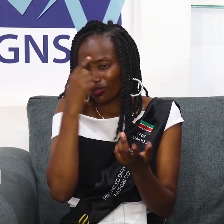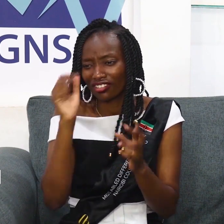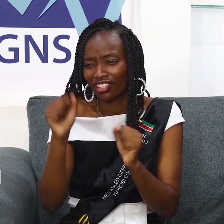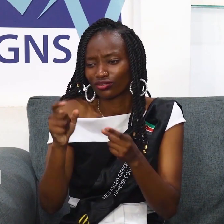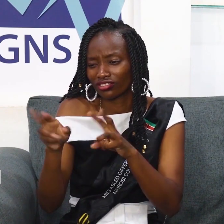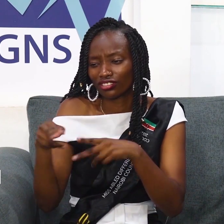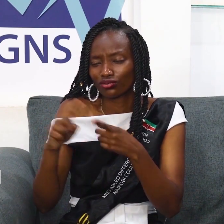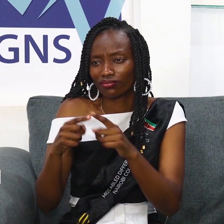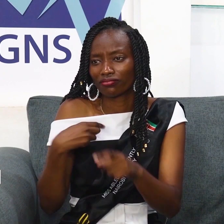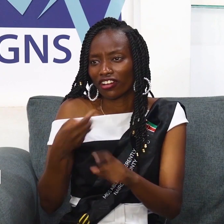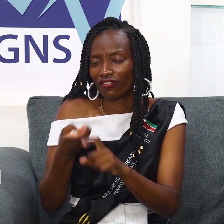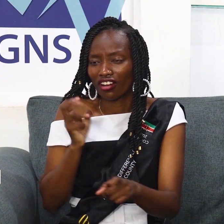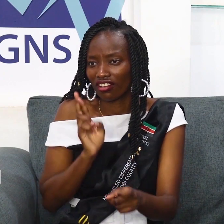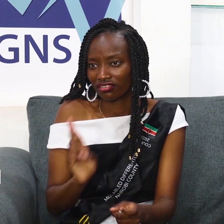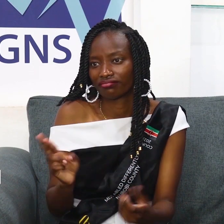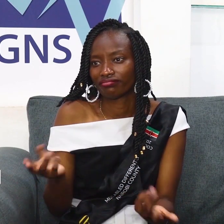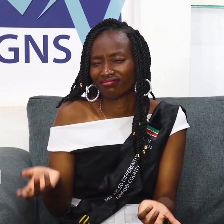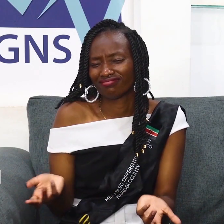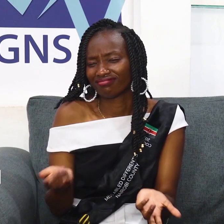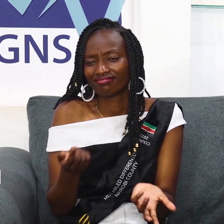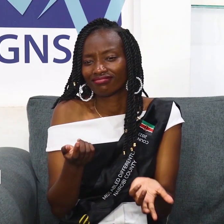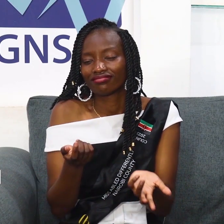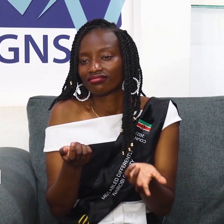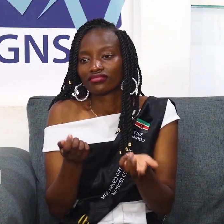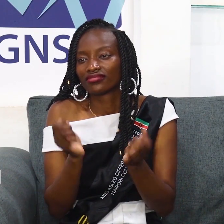whatever happened with that male teacher and the issue of rape